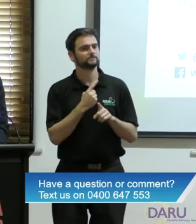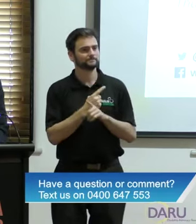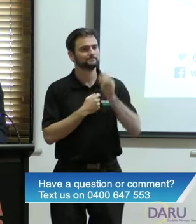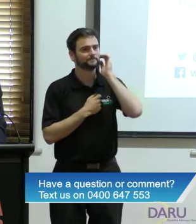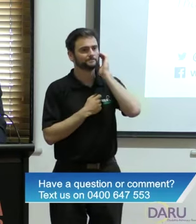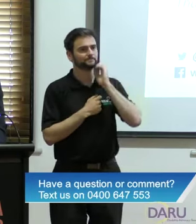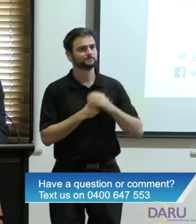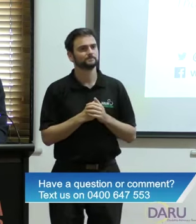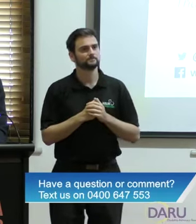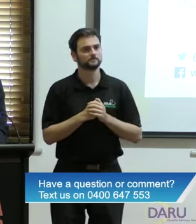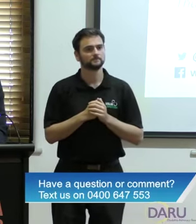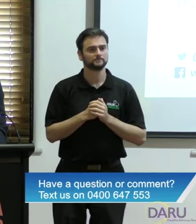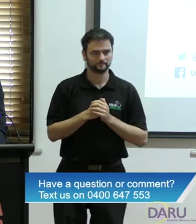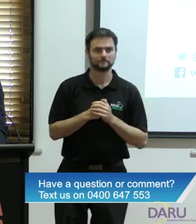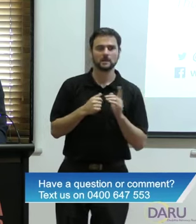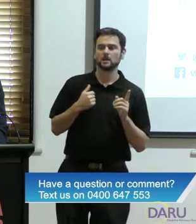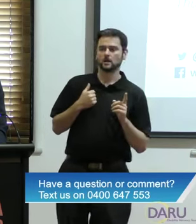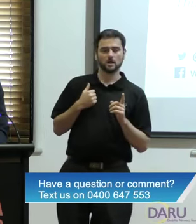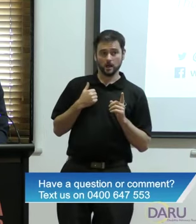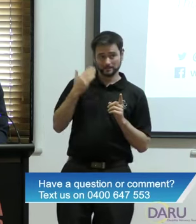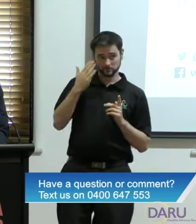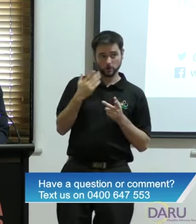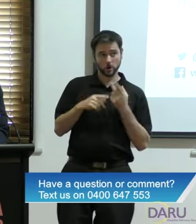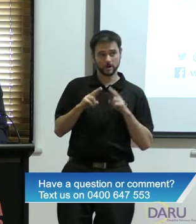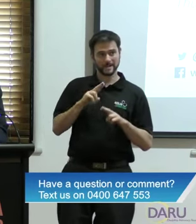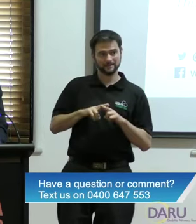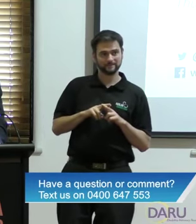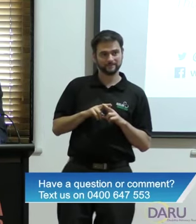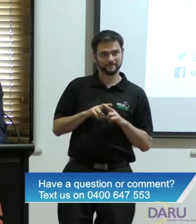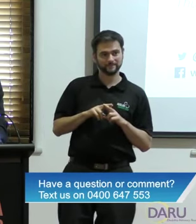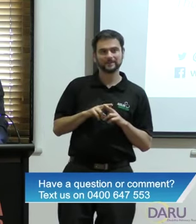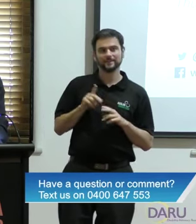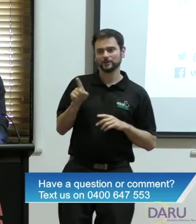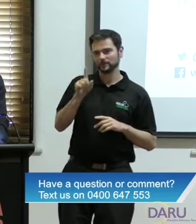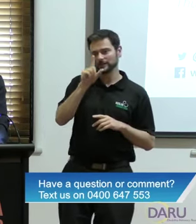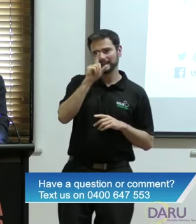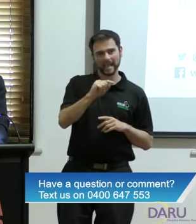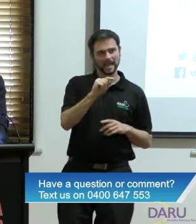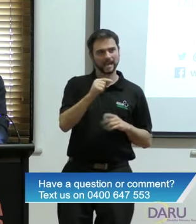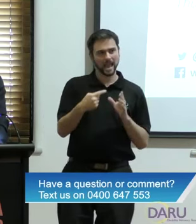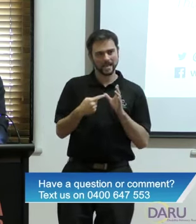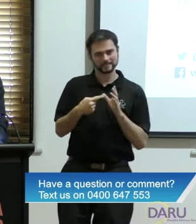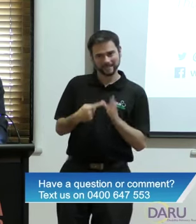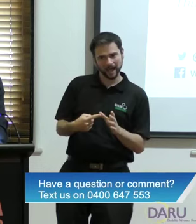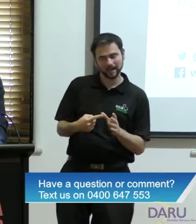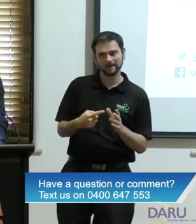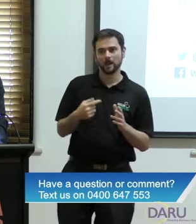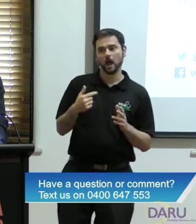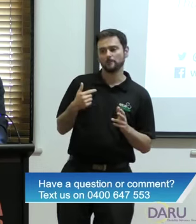I don't know if you can answer this, Felix. It's Susan Arthur from Reinforce.